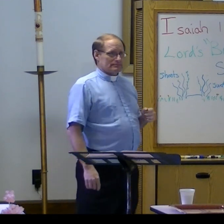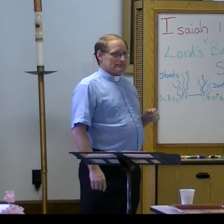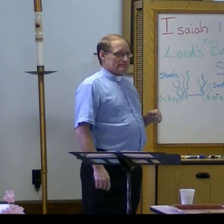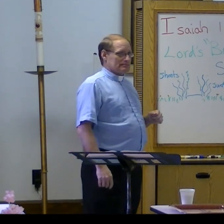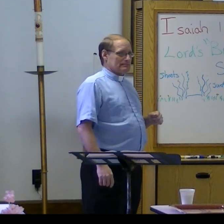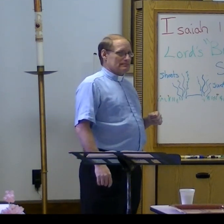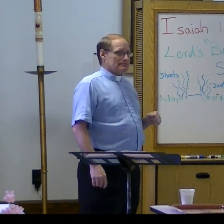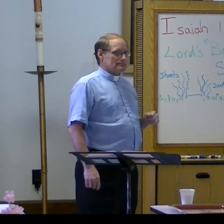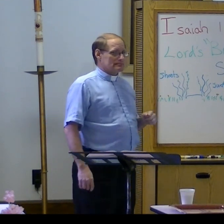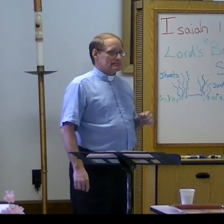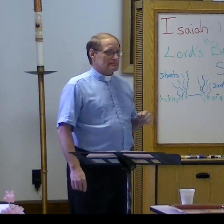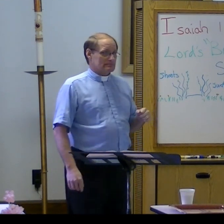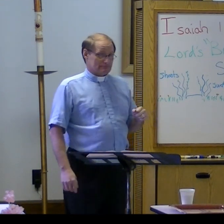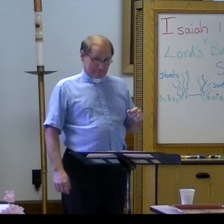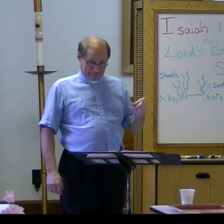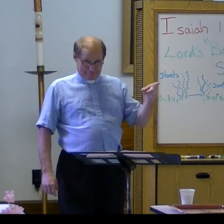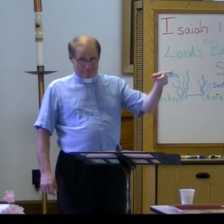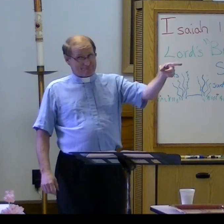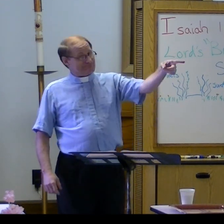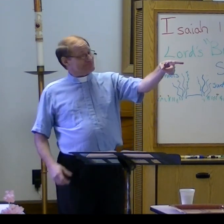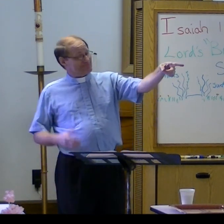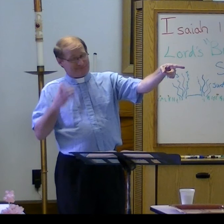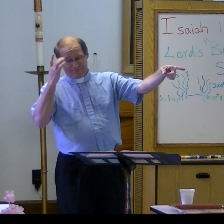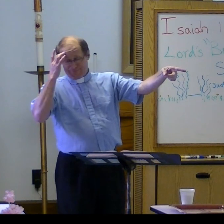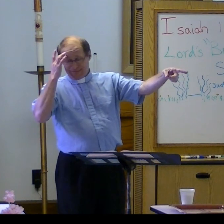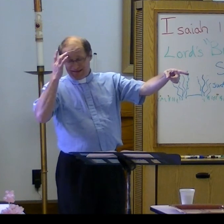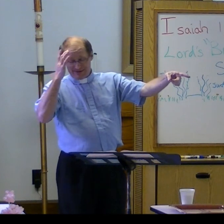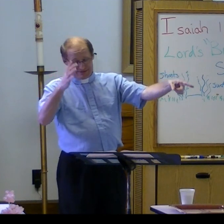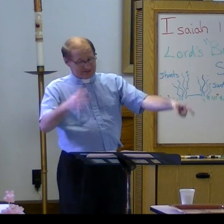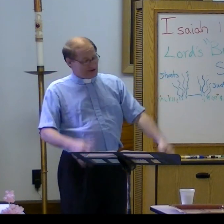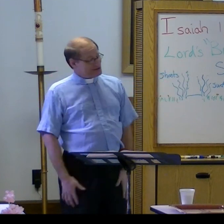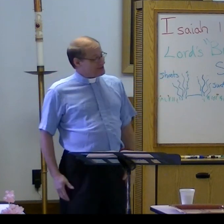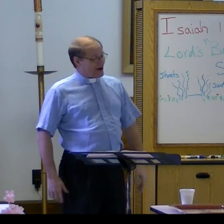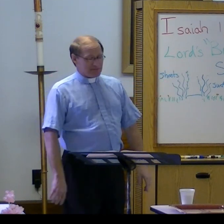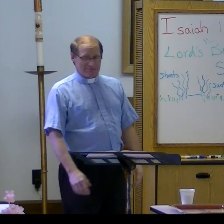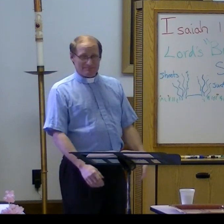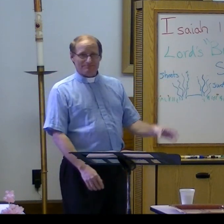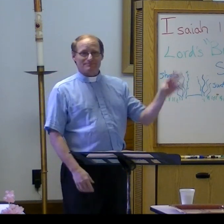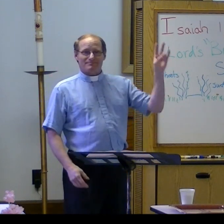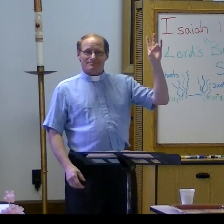Seven, I think. So sharp.